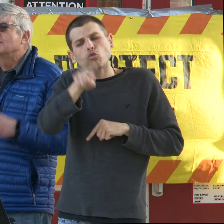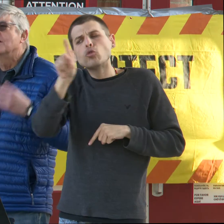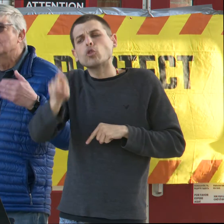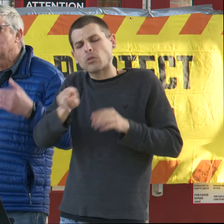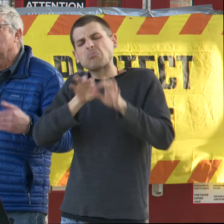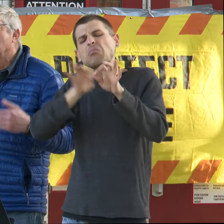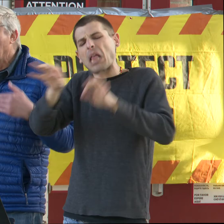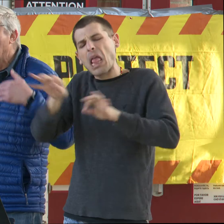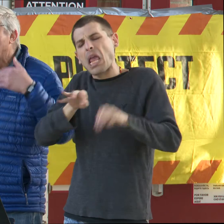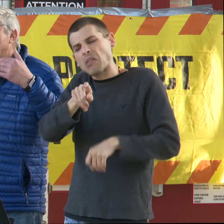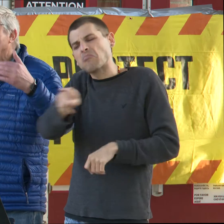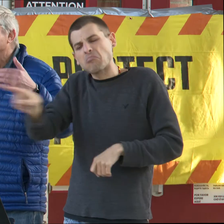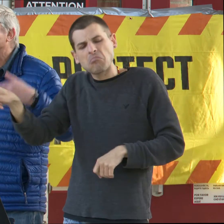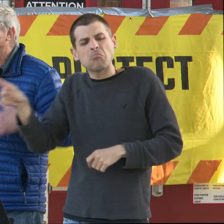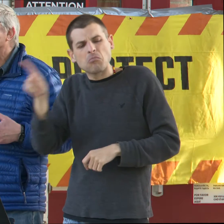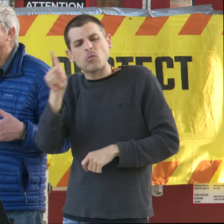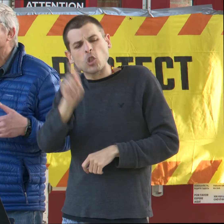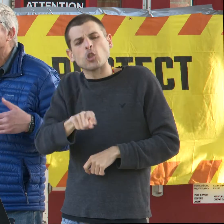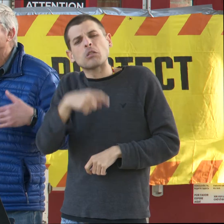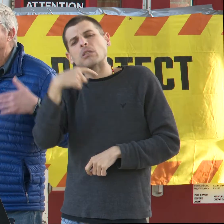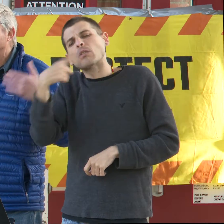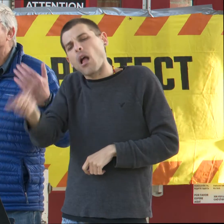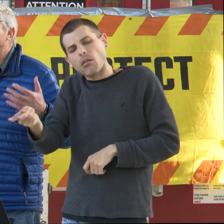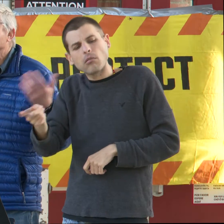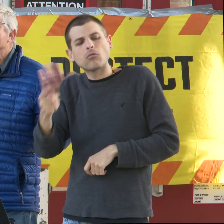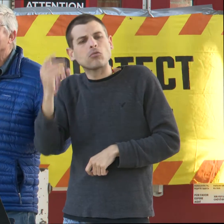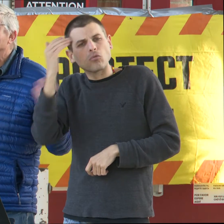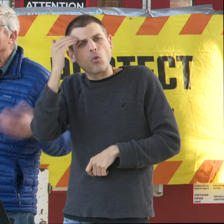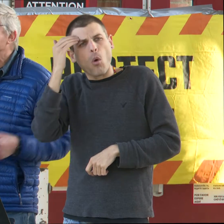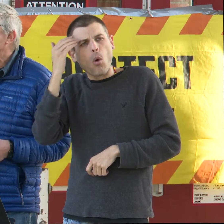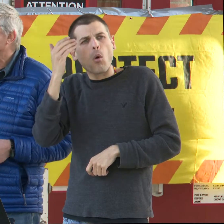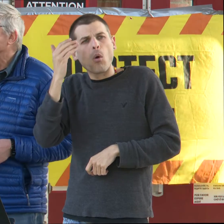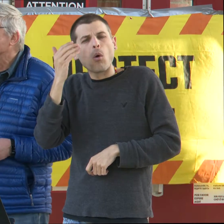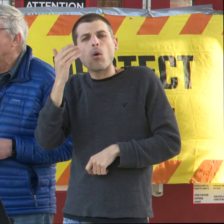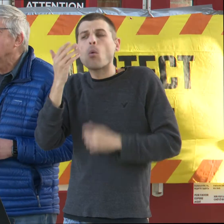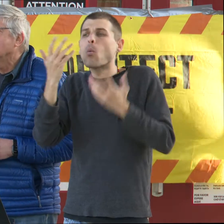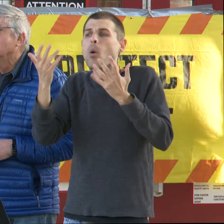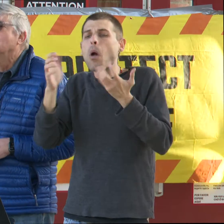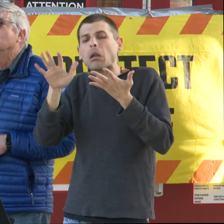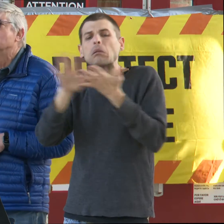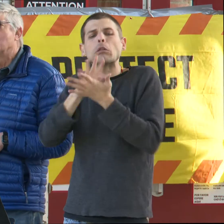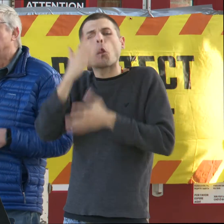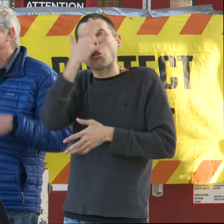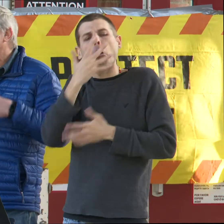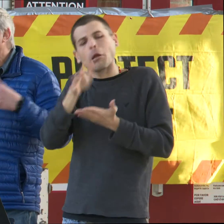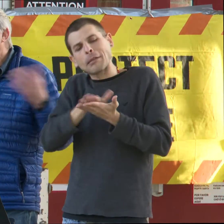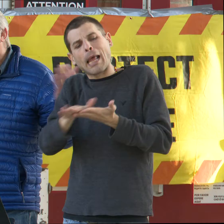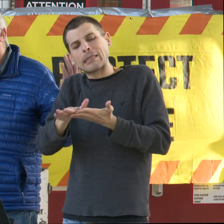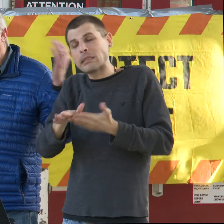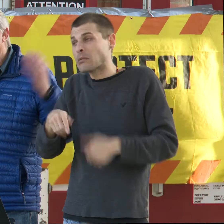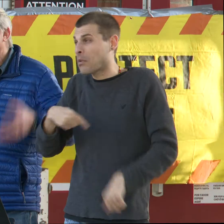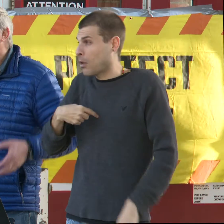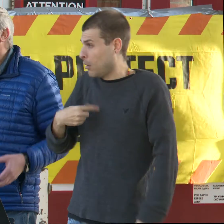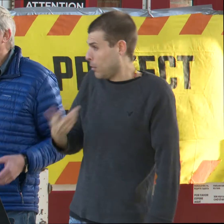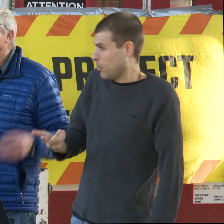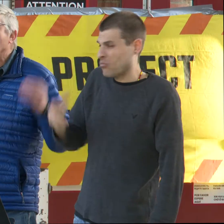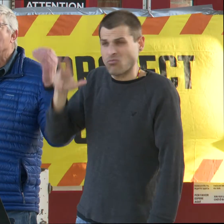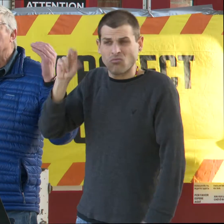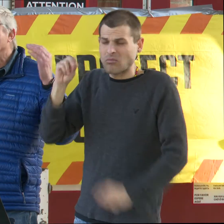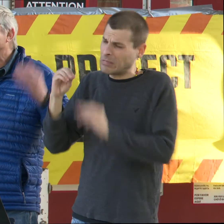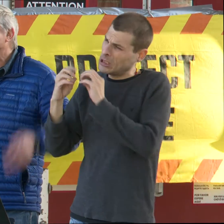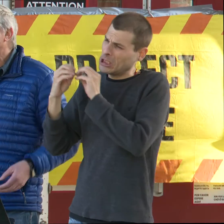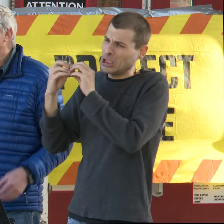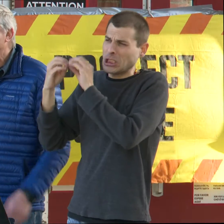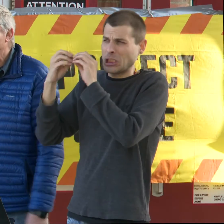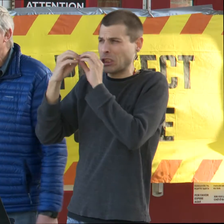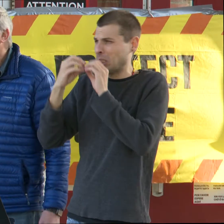perspective to understand how we can, basically put lipstick on this pig. And so once again, had the committee,